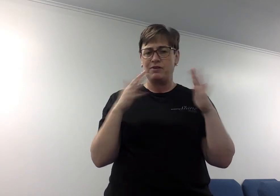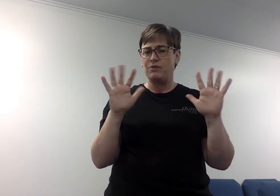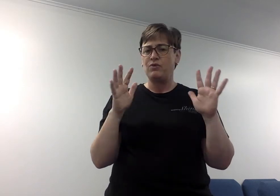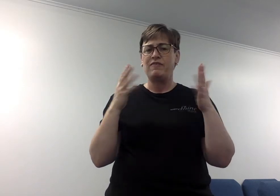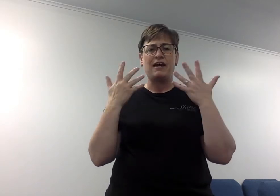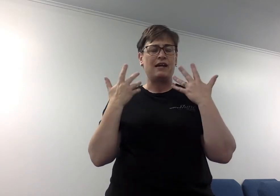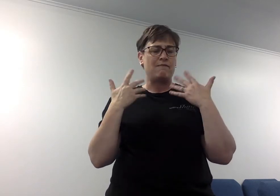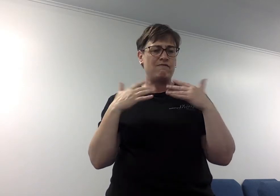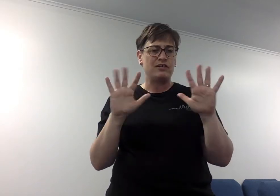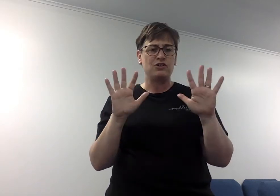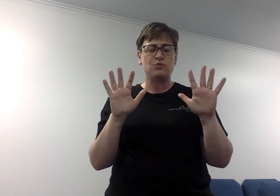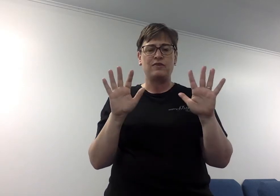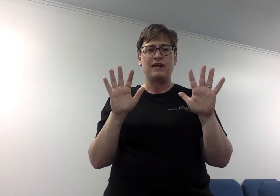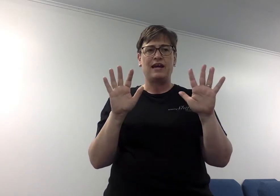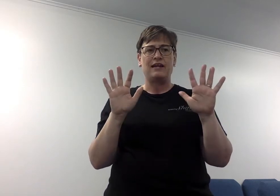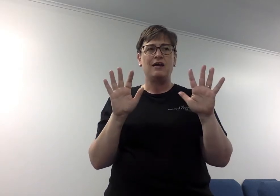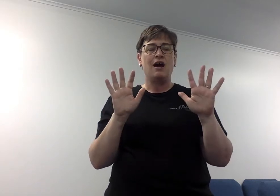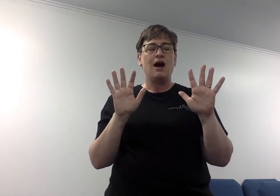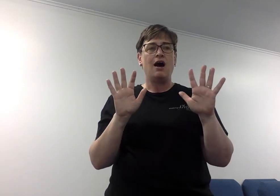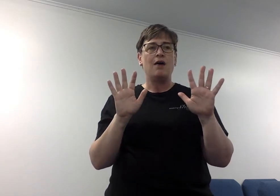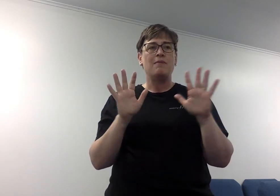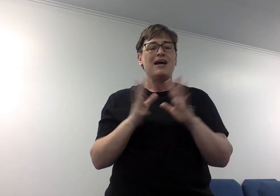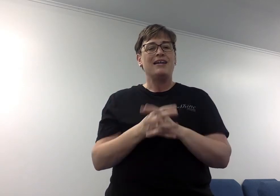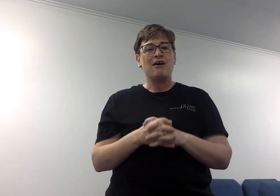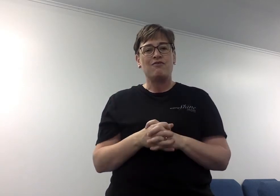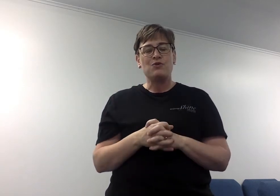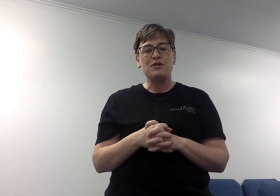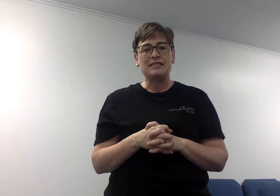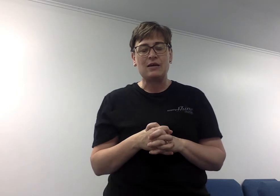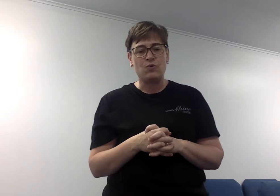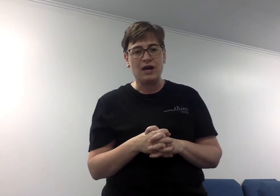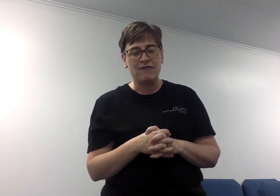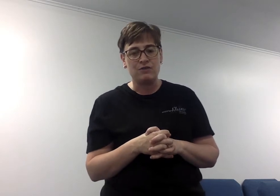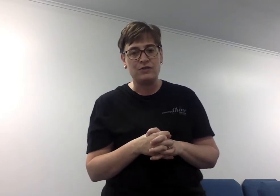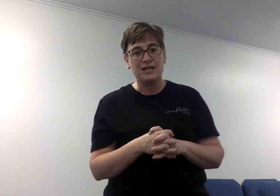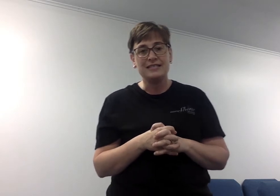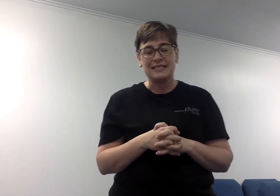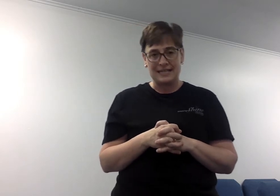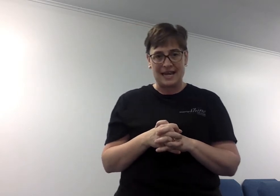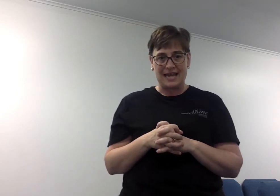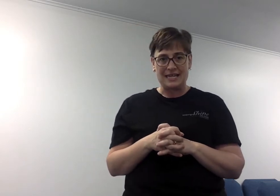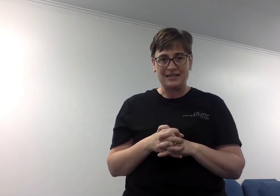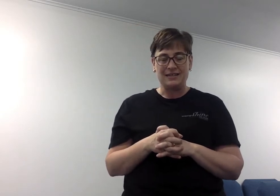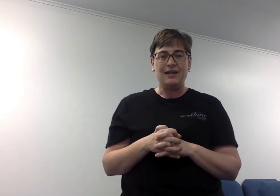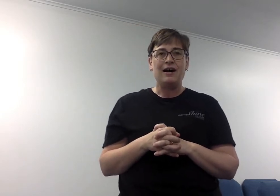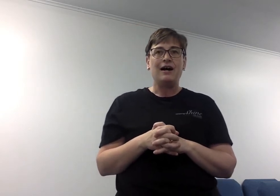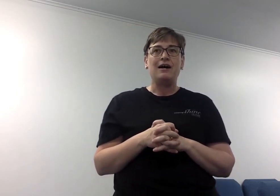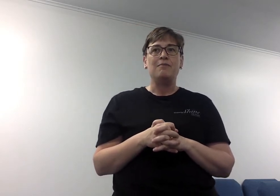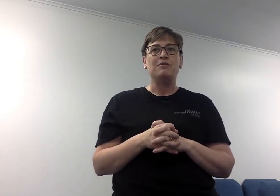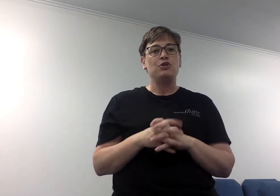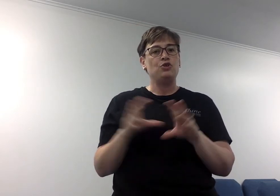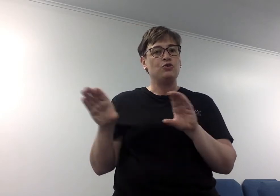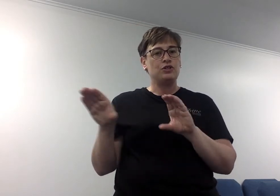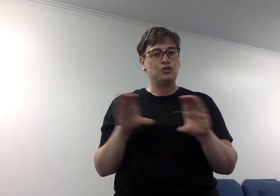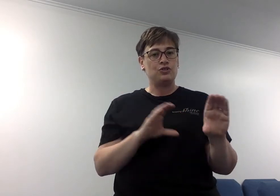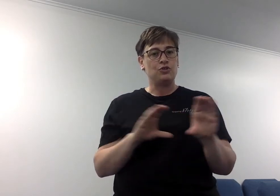with that. I'm finished with that. Now, if you want to say, what have you done today? You could just use your